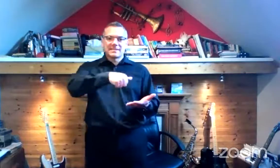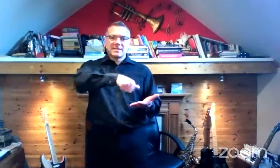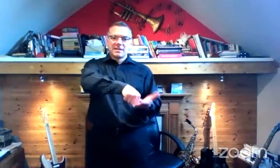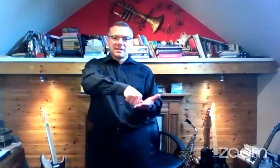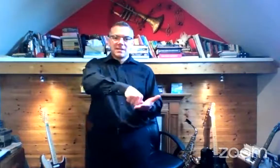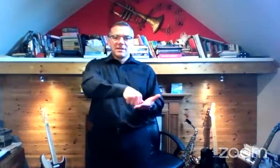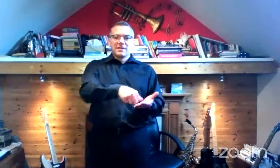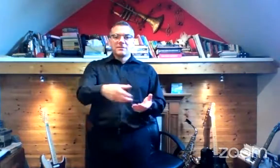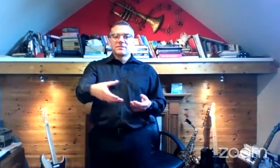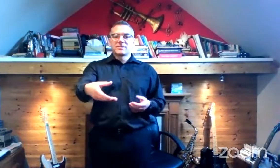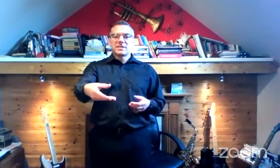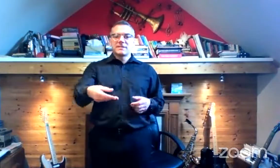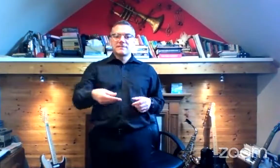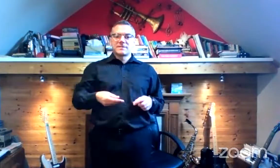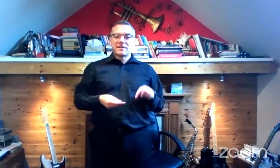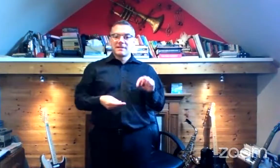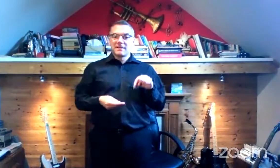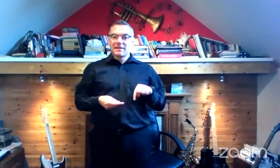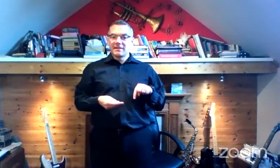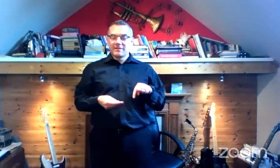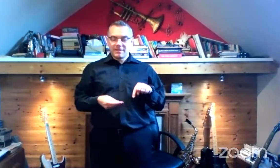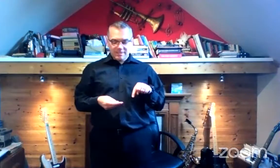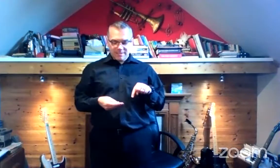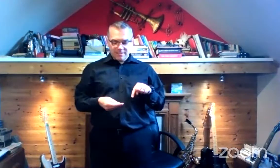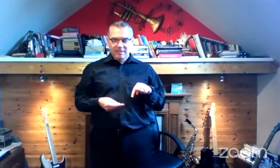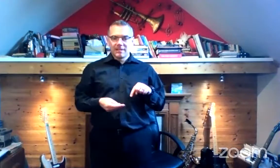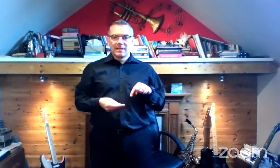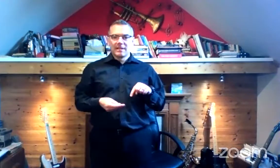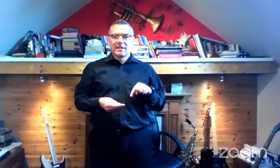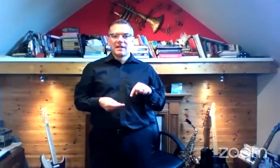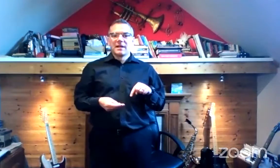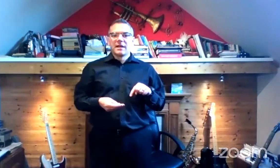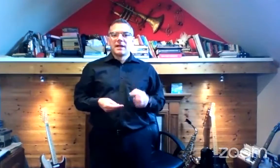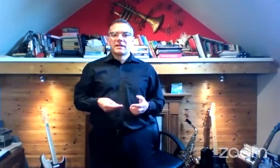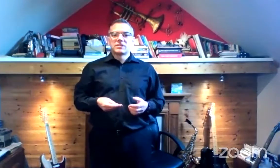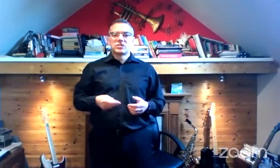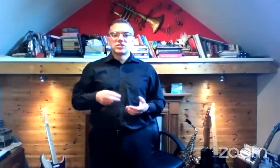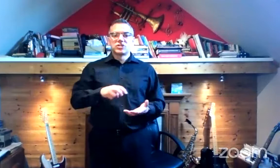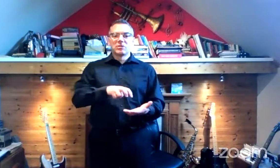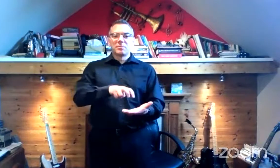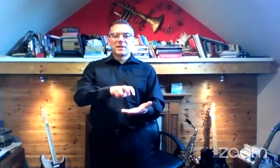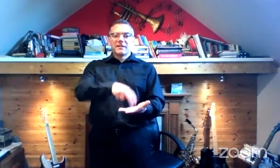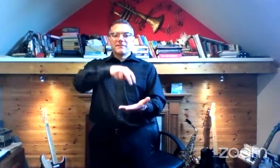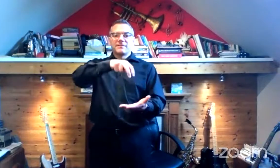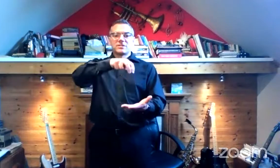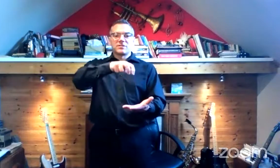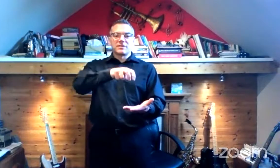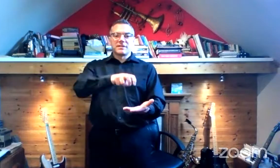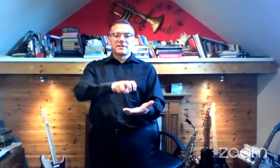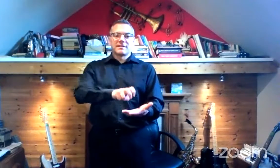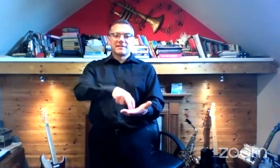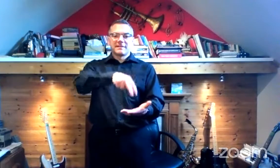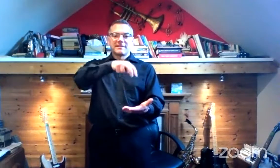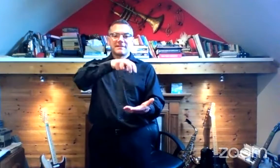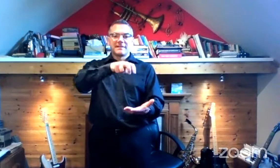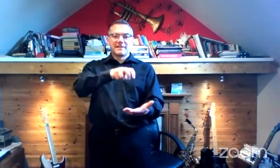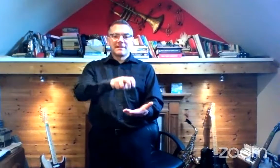letter received, here it is. Jumping for joy.